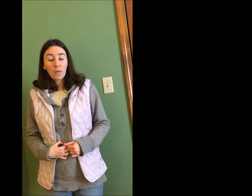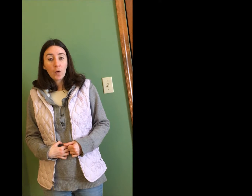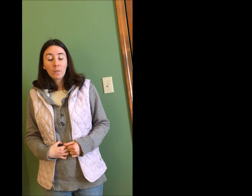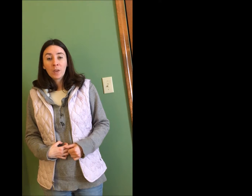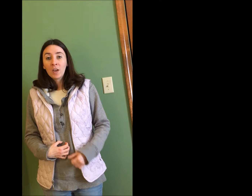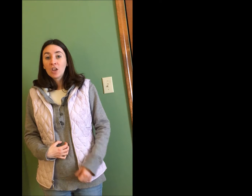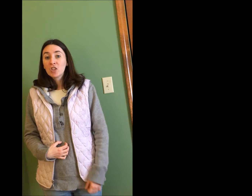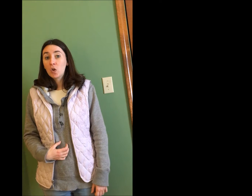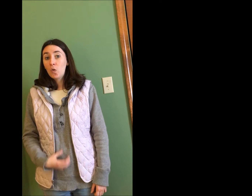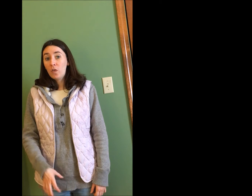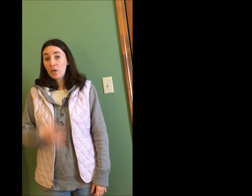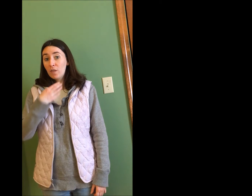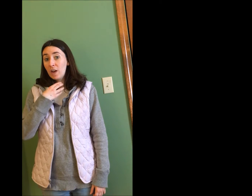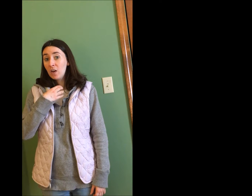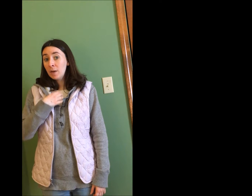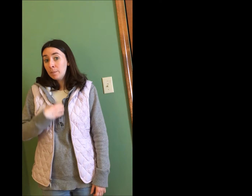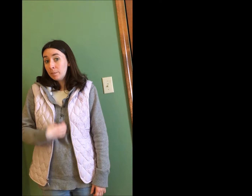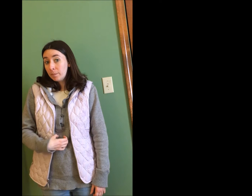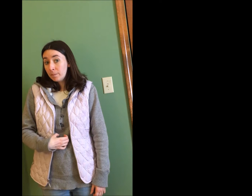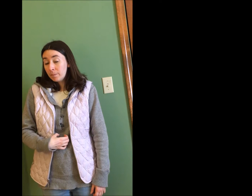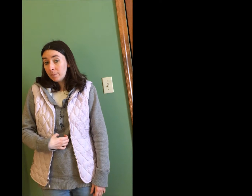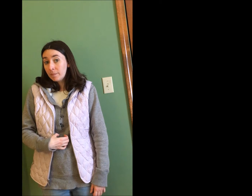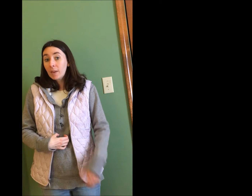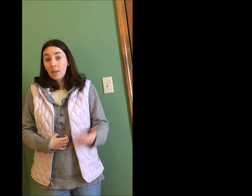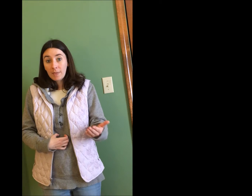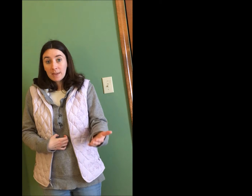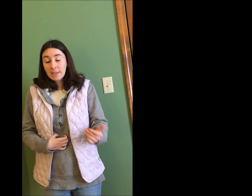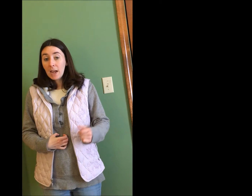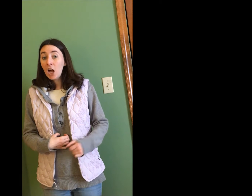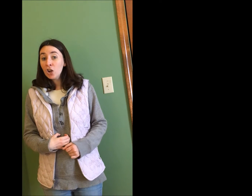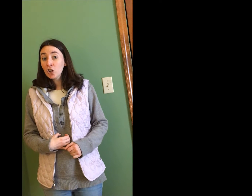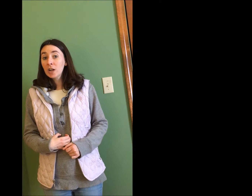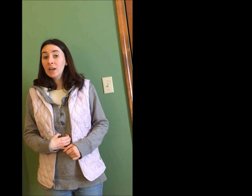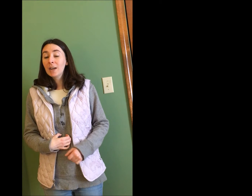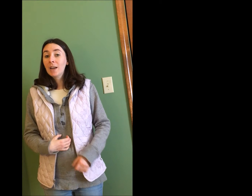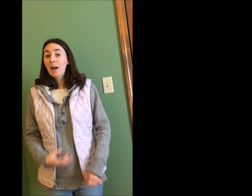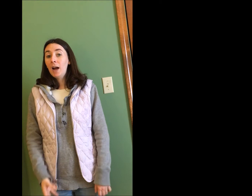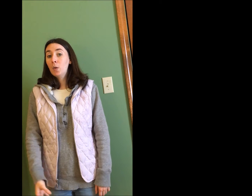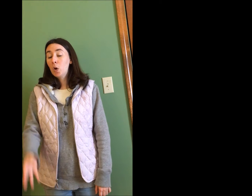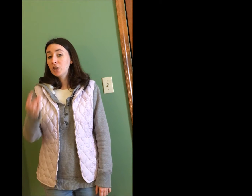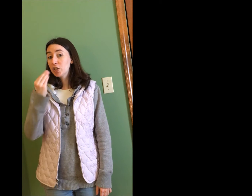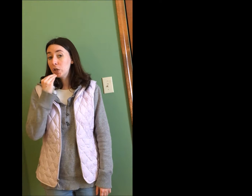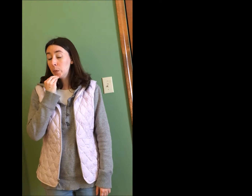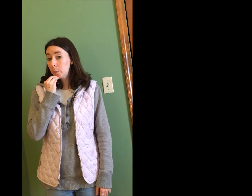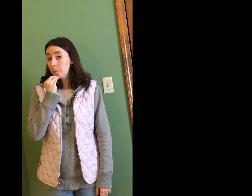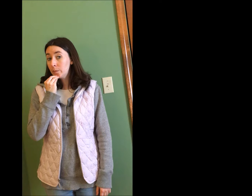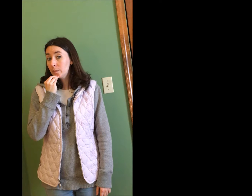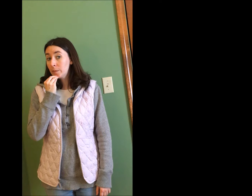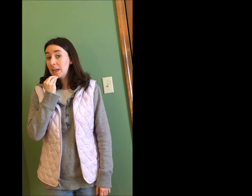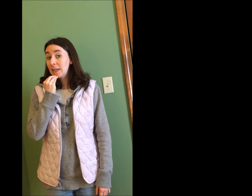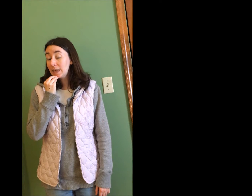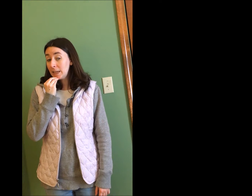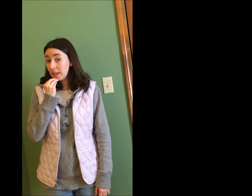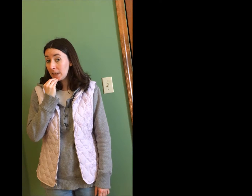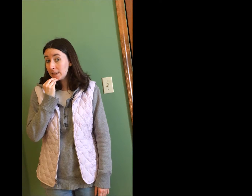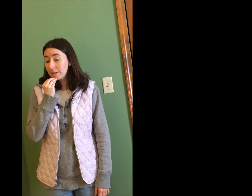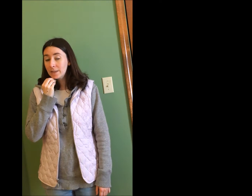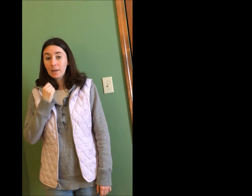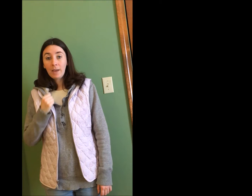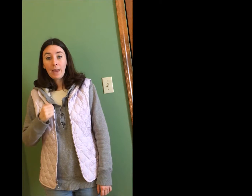for. So very, very, they say hungry, I want to eat,